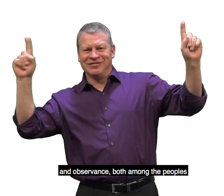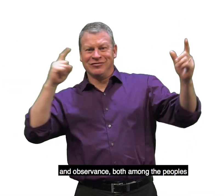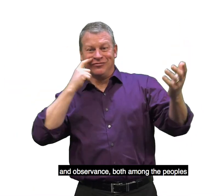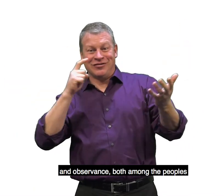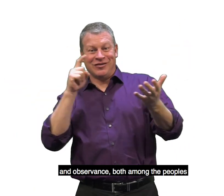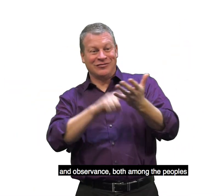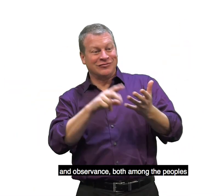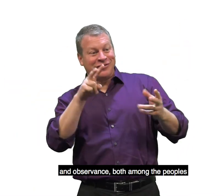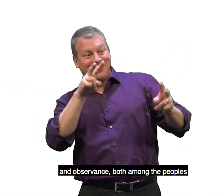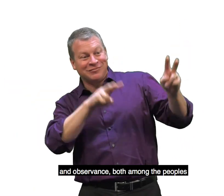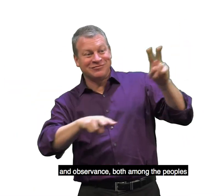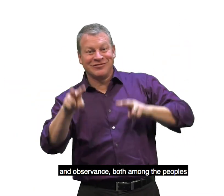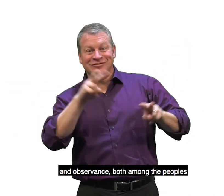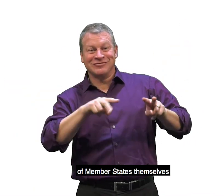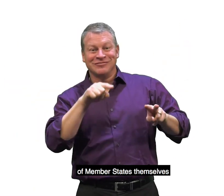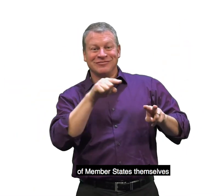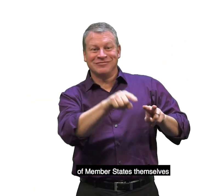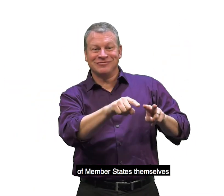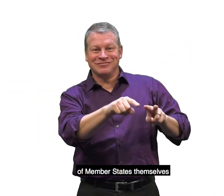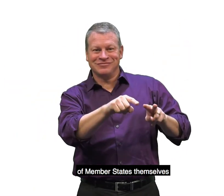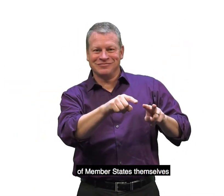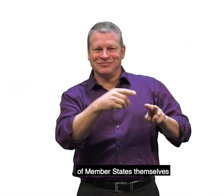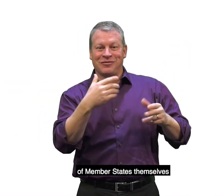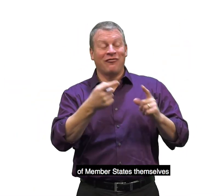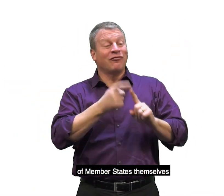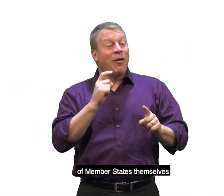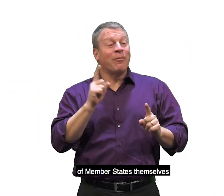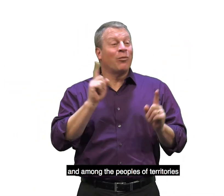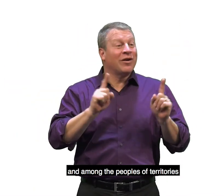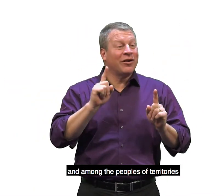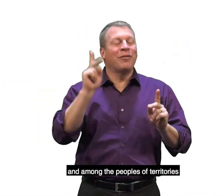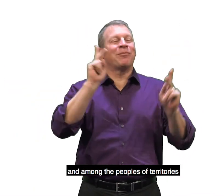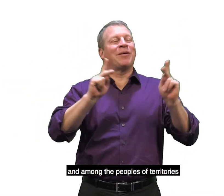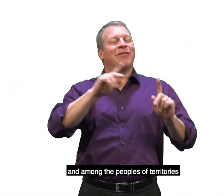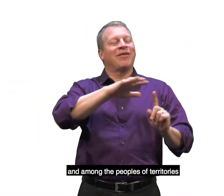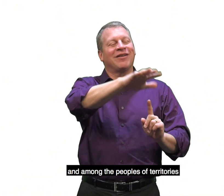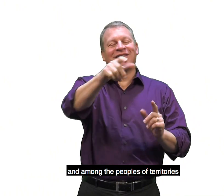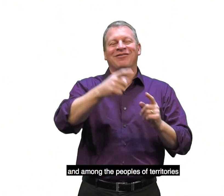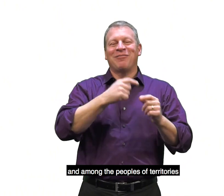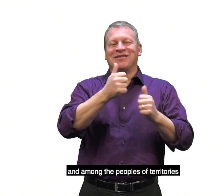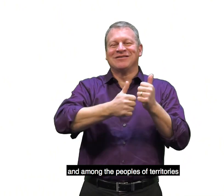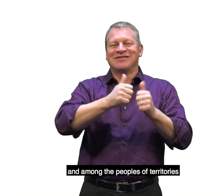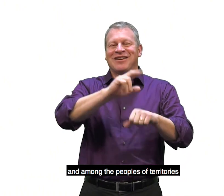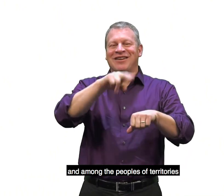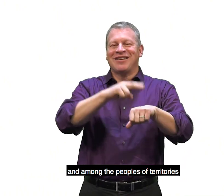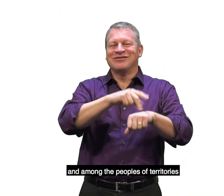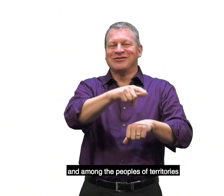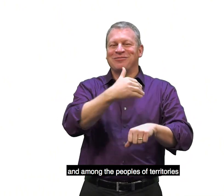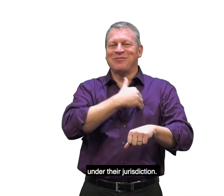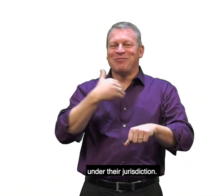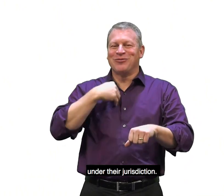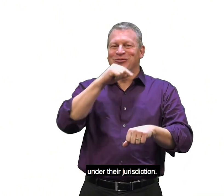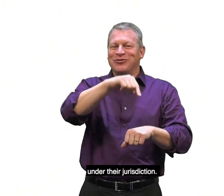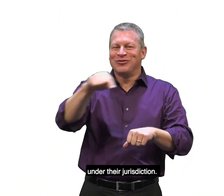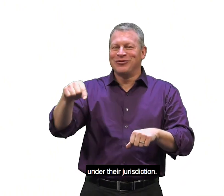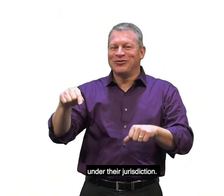observance both among the peoples of member states themselves and among the peoples of territories under